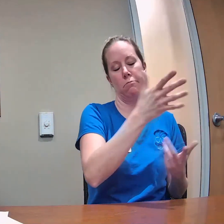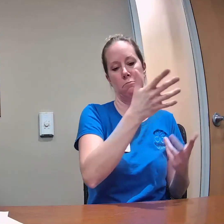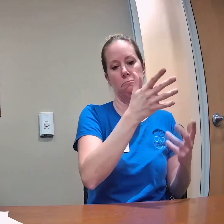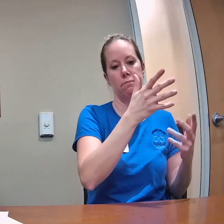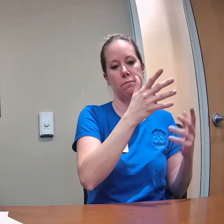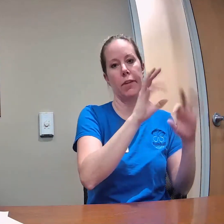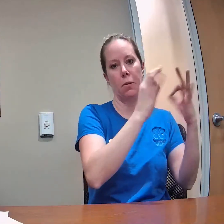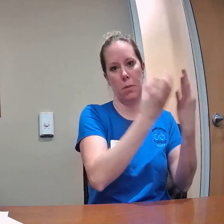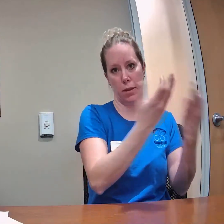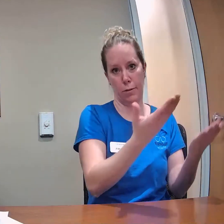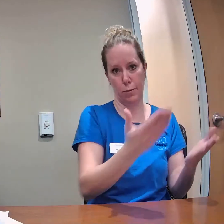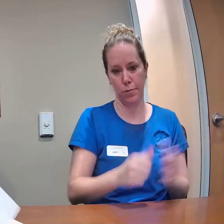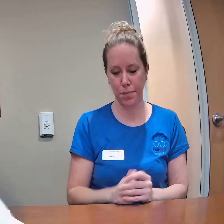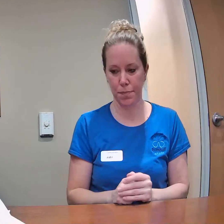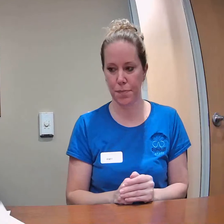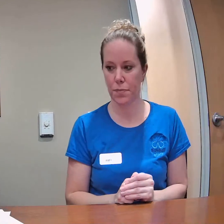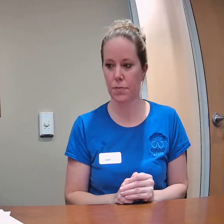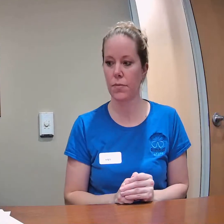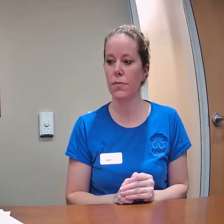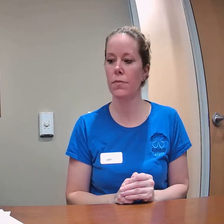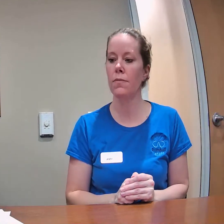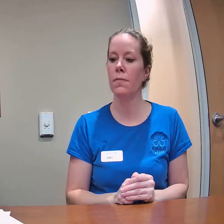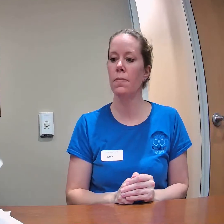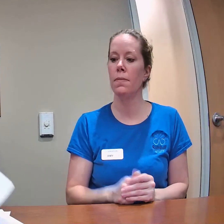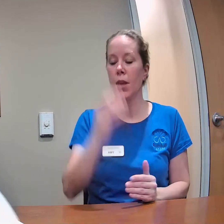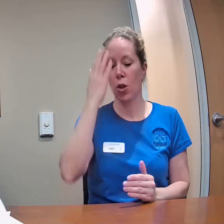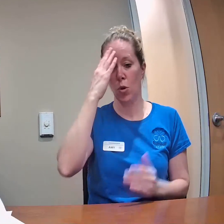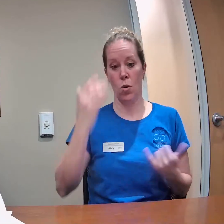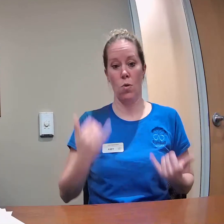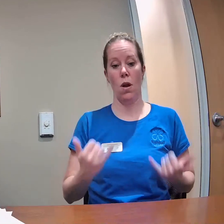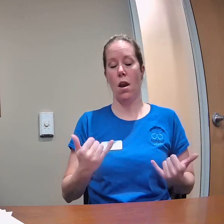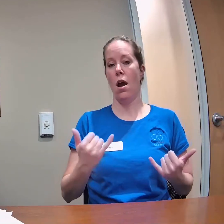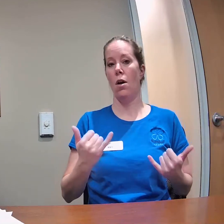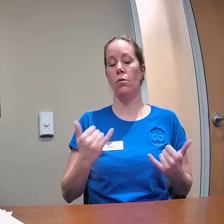and as you know, there are no general visitors allowed in the home at this time.